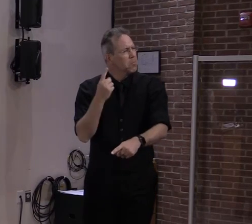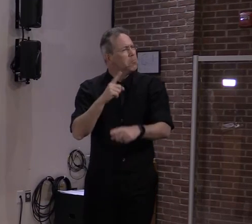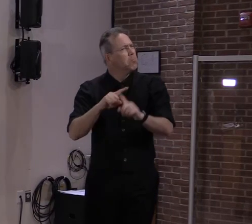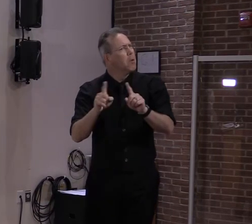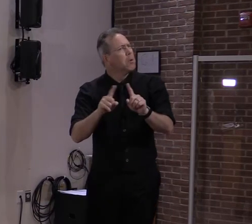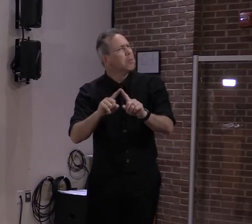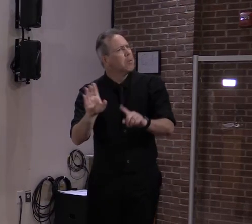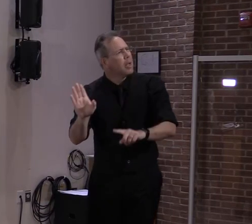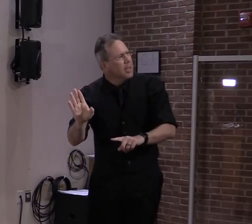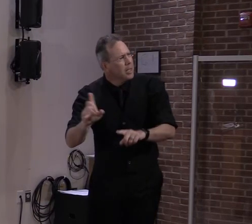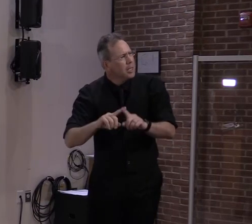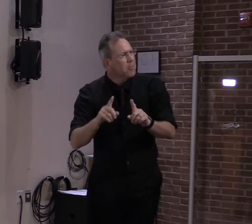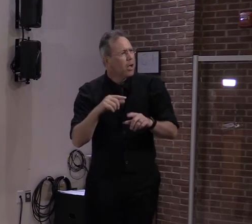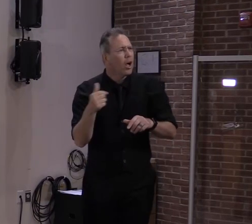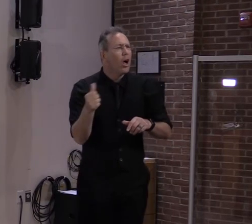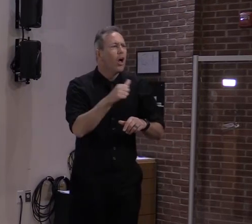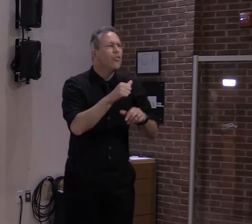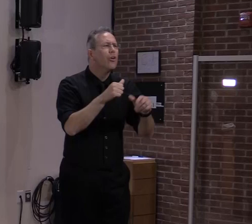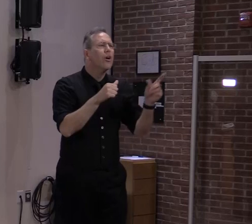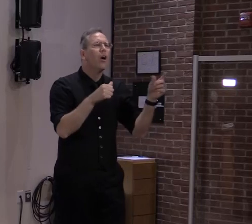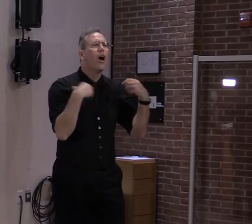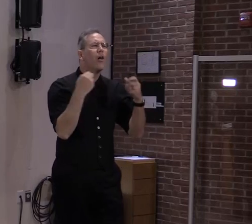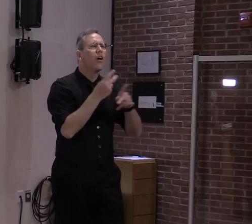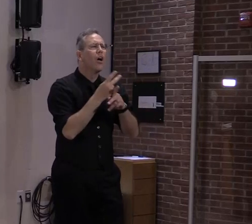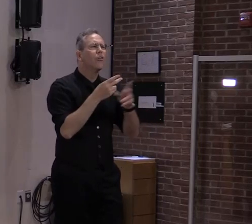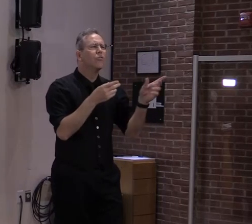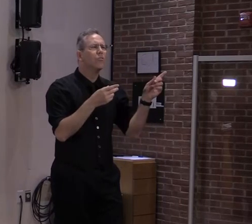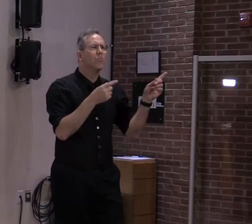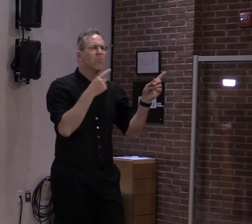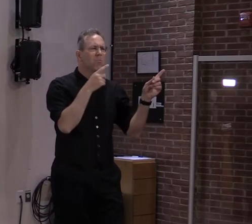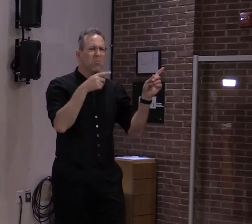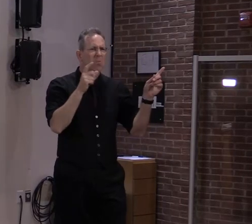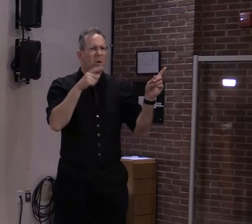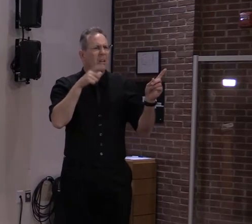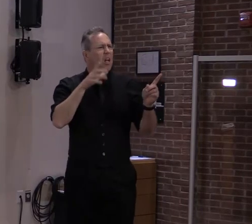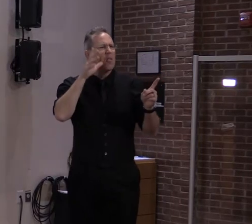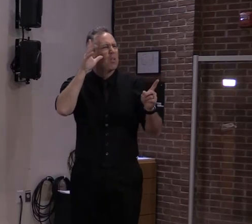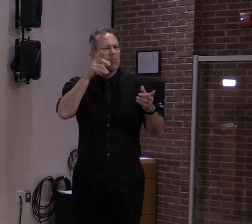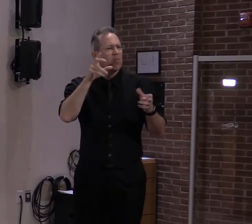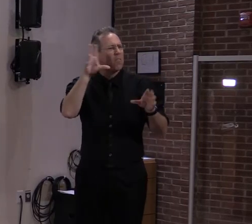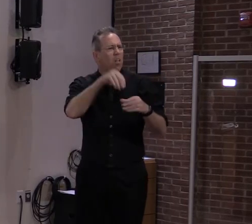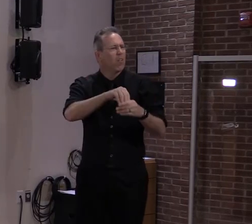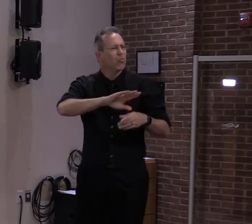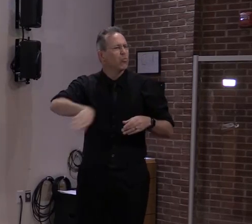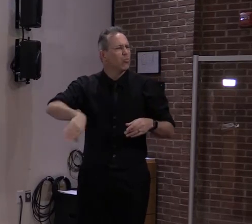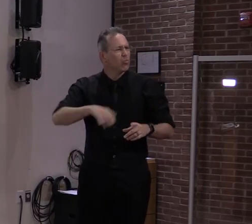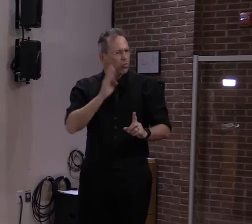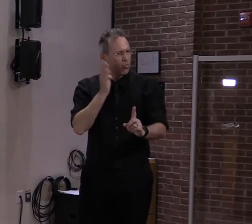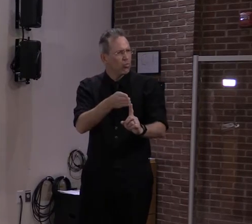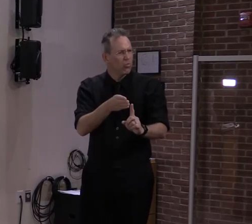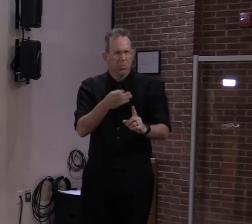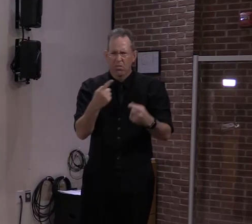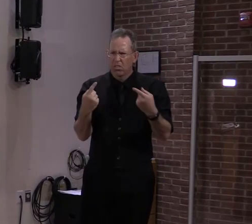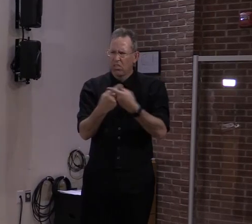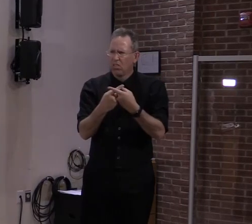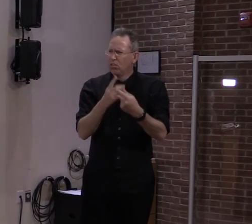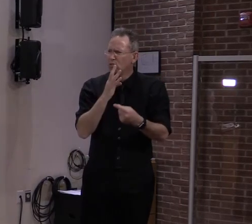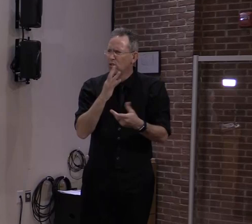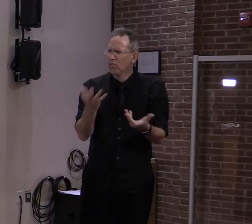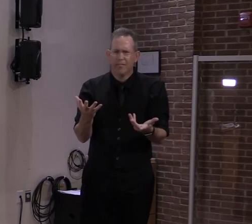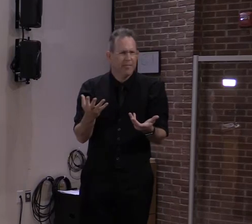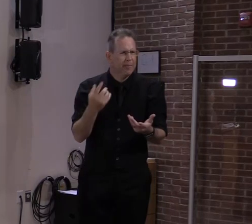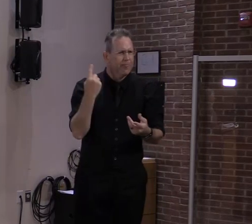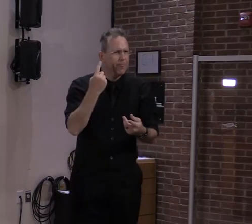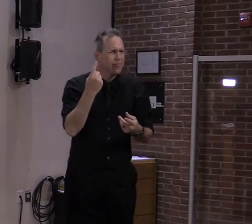of parental permission is needed here, especially, of course, while we're encouraging young people to get the COVID vaccine. And if you are concerned that that might be